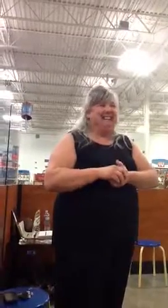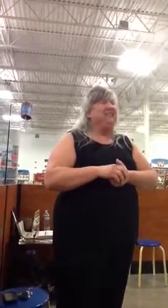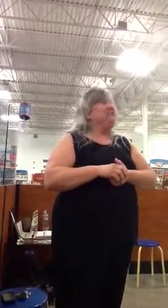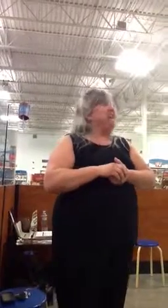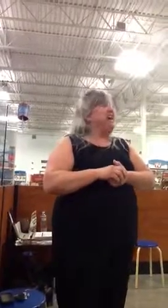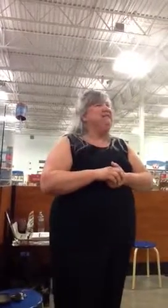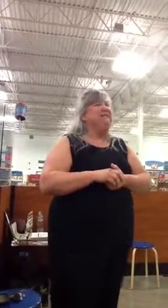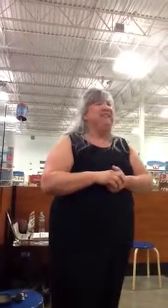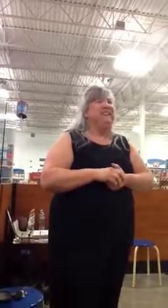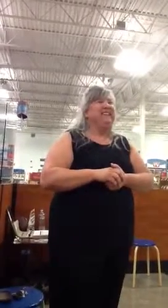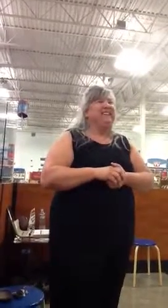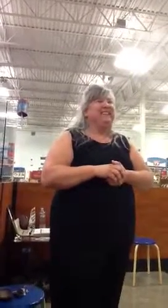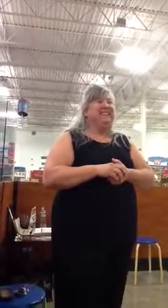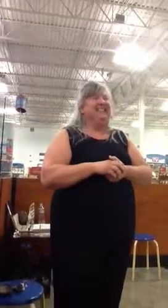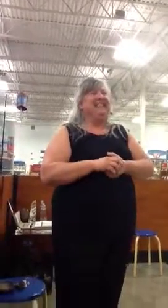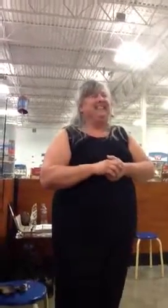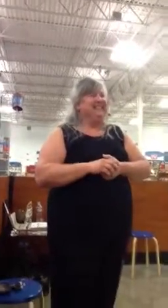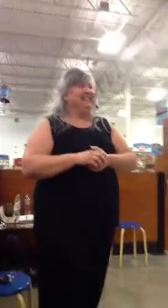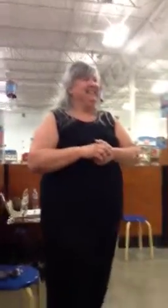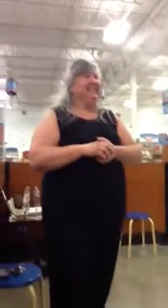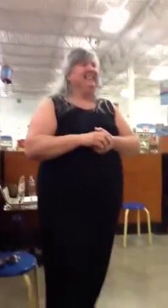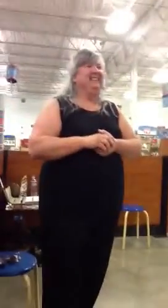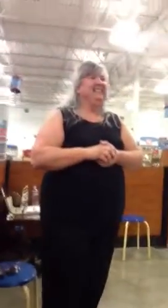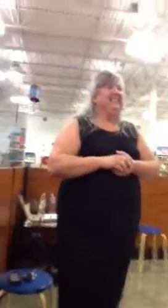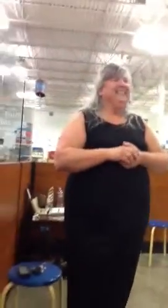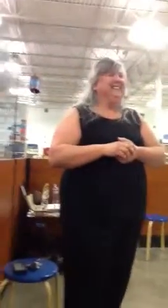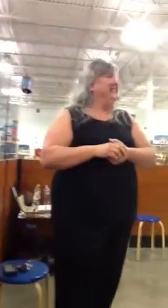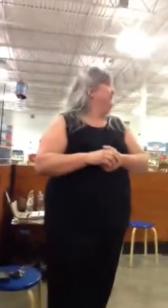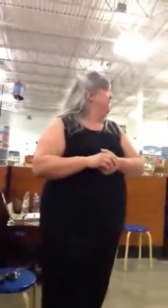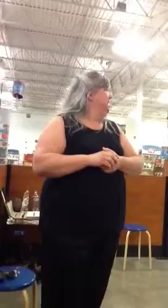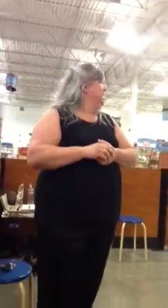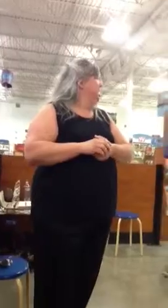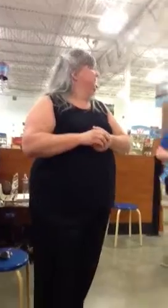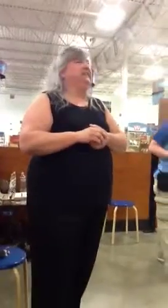Good job! I know my ABCs, that's it.